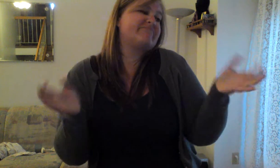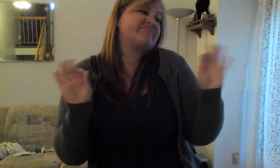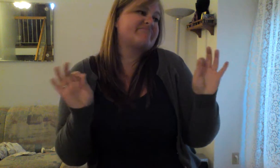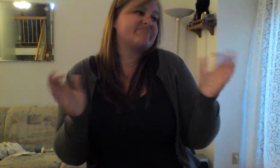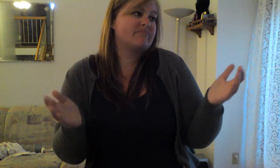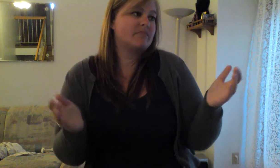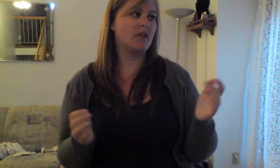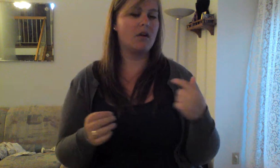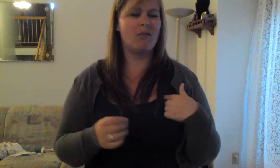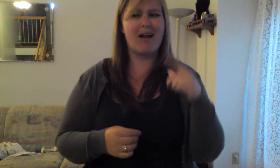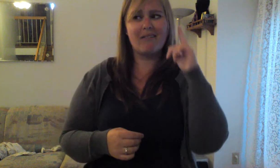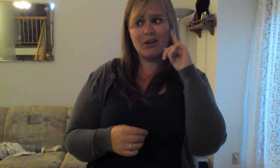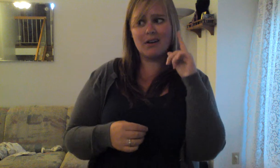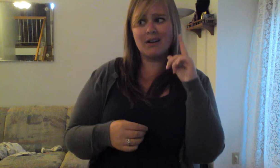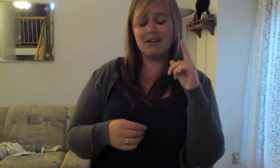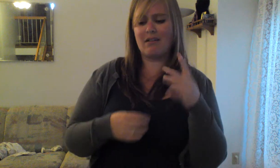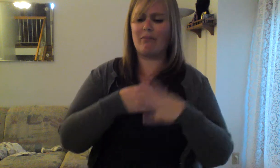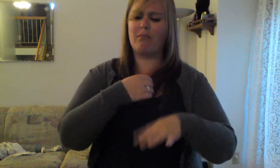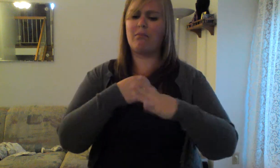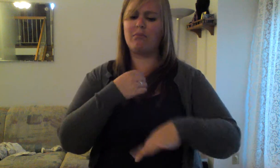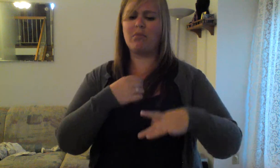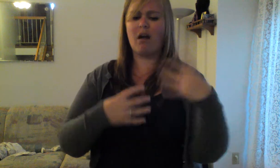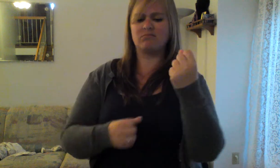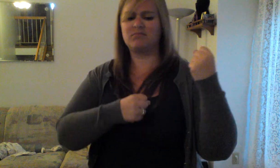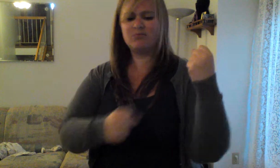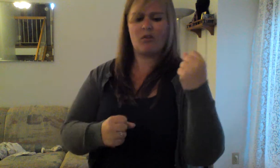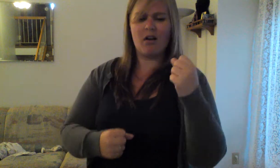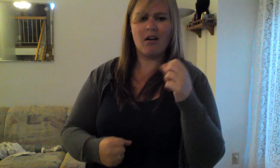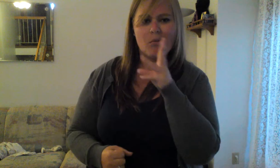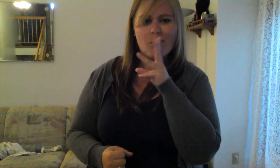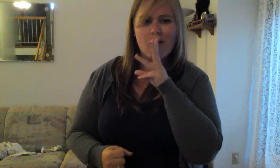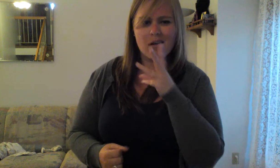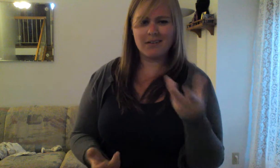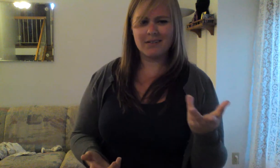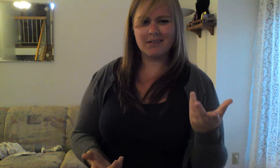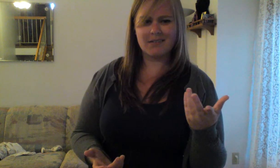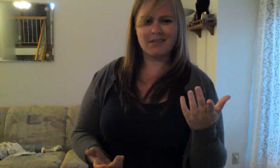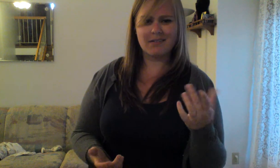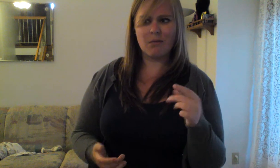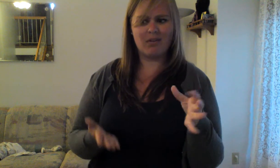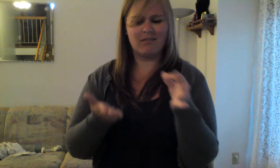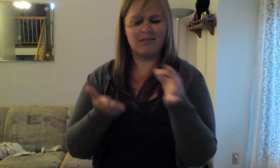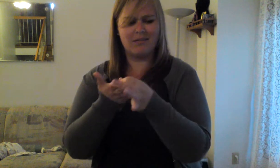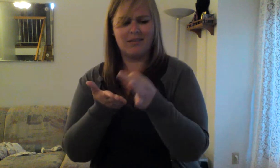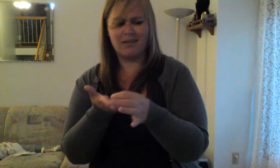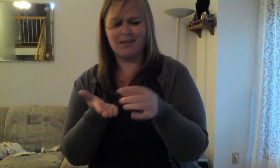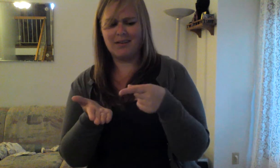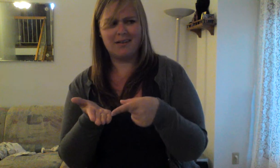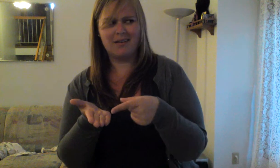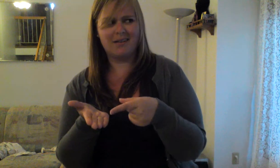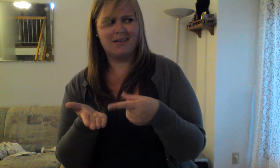heard that blood is thicker than water. Right? And if that's the case, that makes that spot of blood that you refer to as your family.